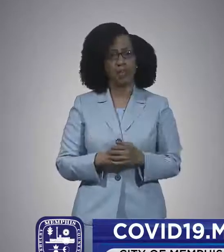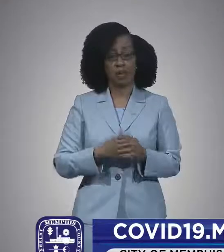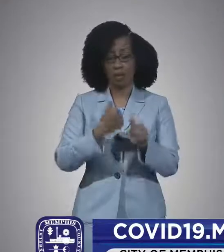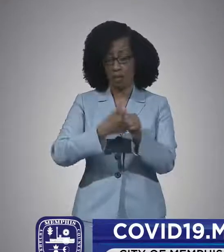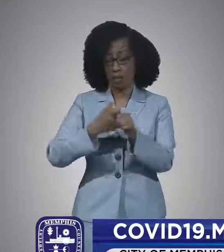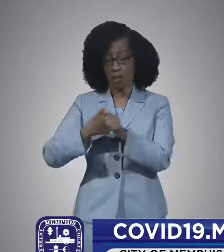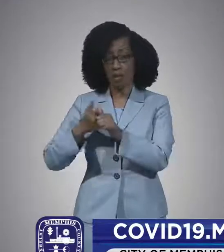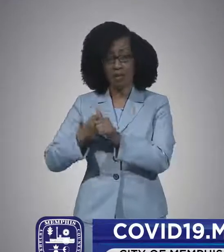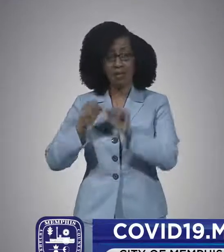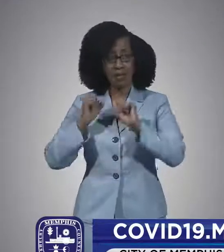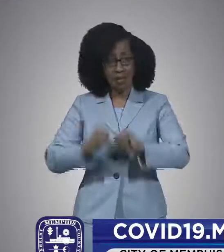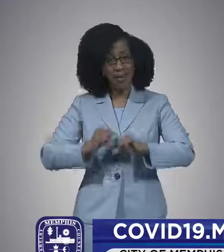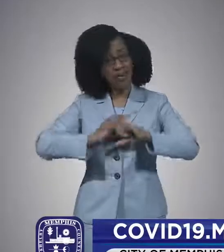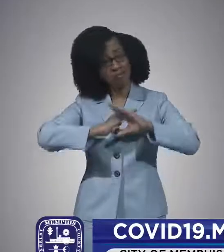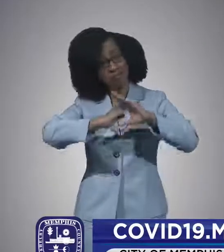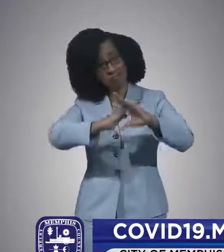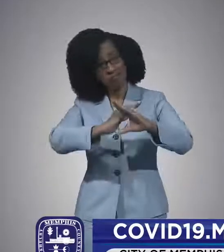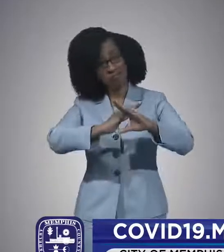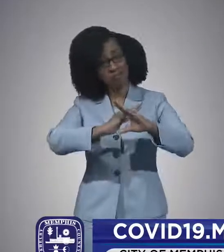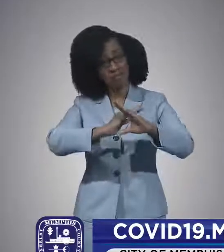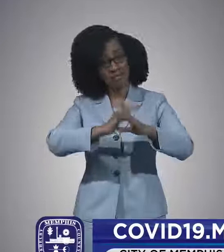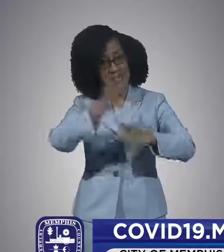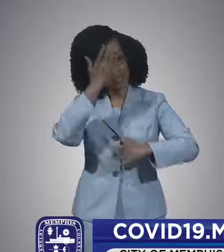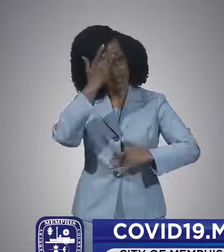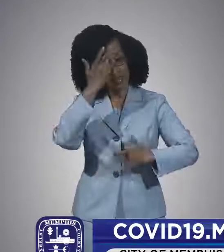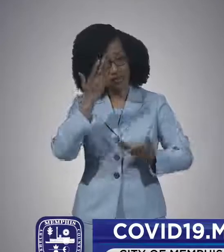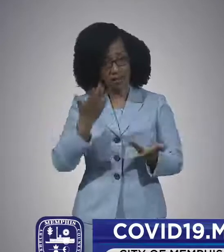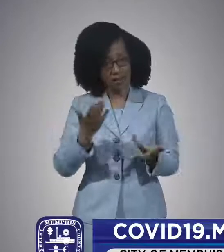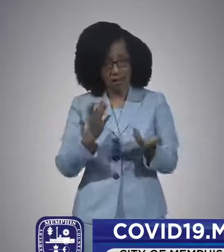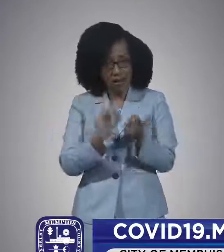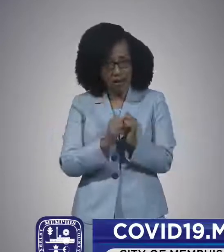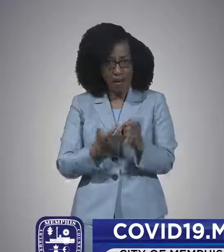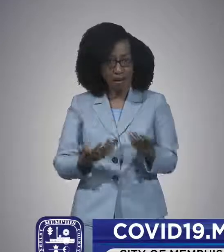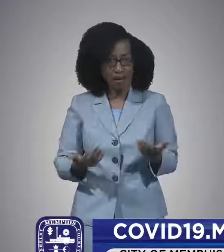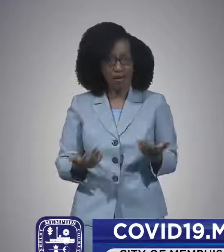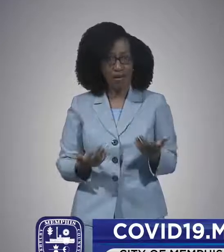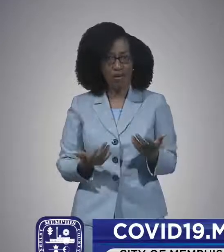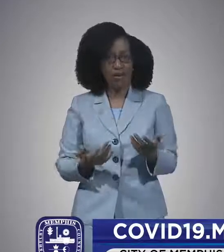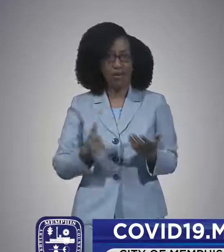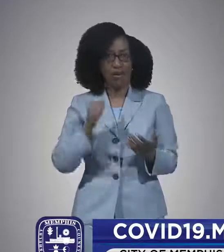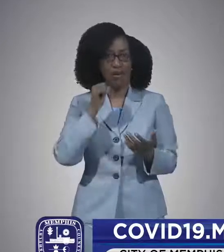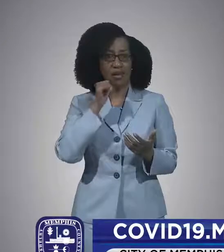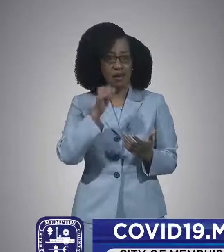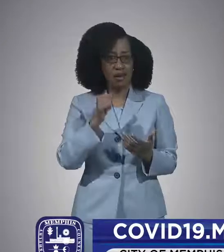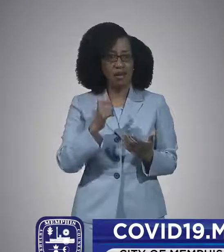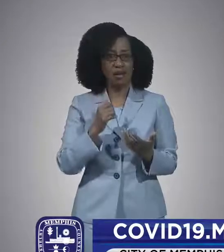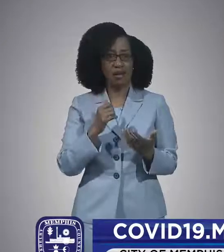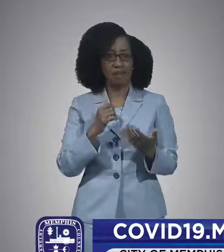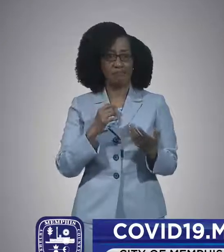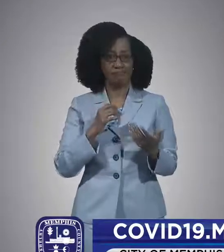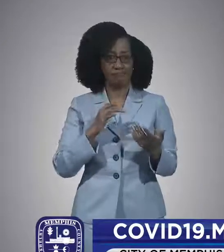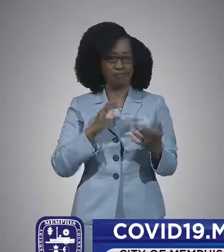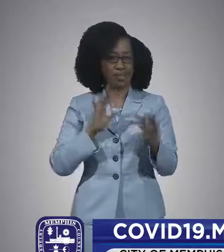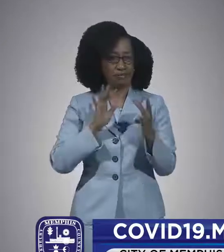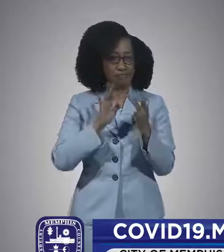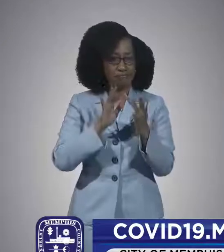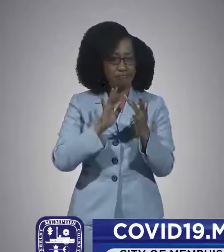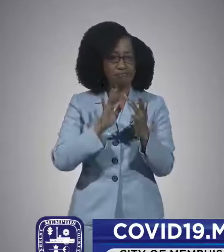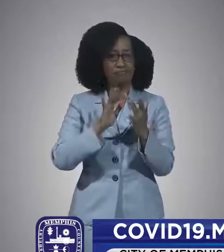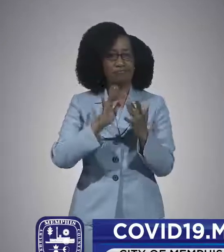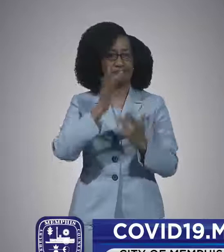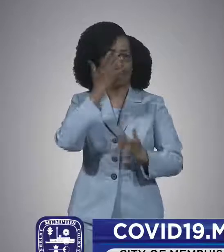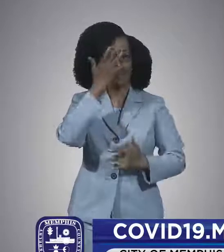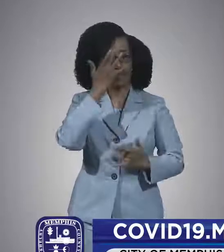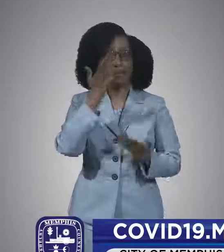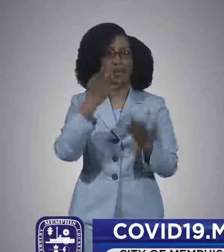prevent the disease by not putting ourselves in a position where we can come into contact with it. You talked about large